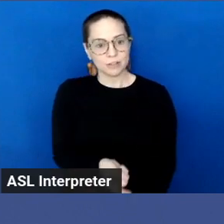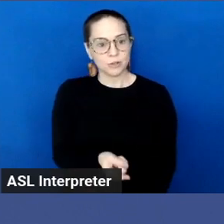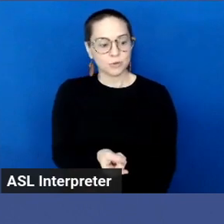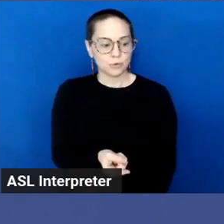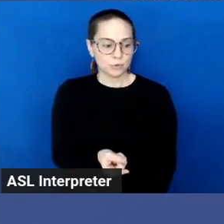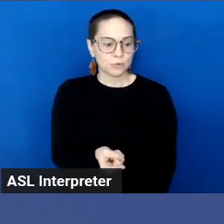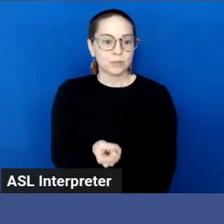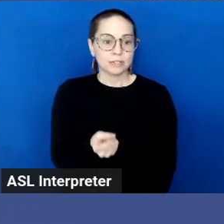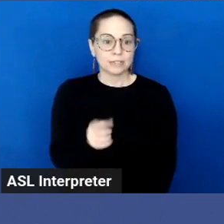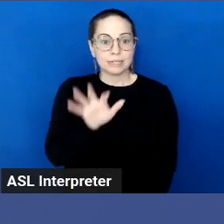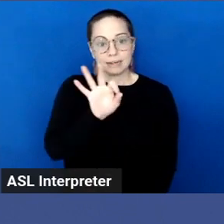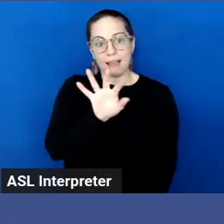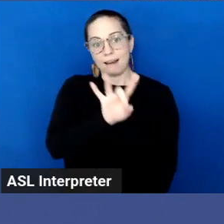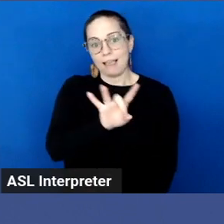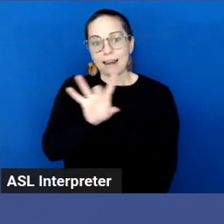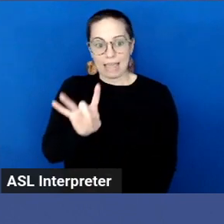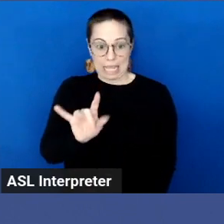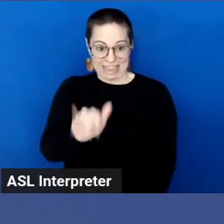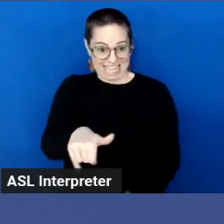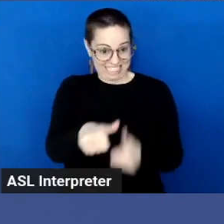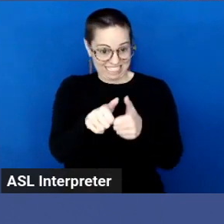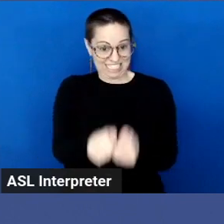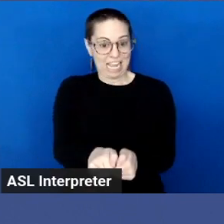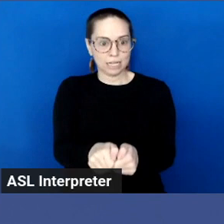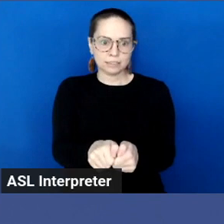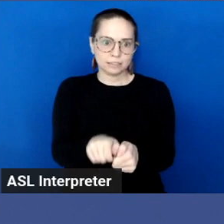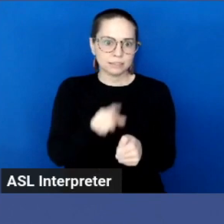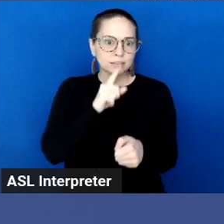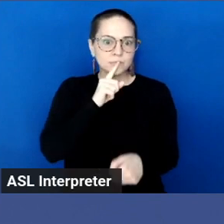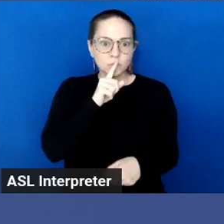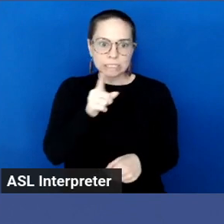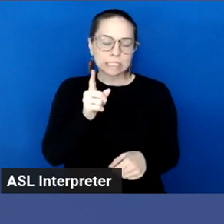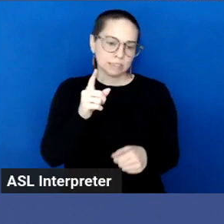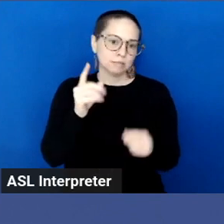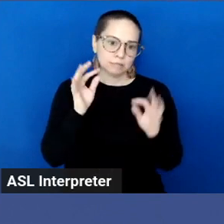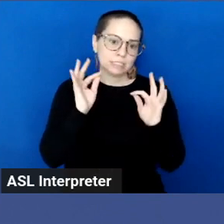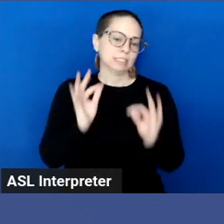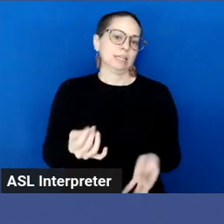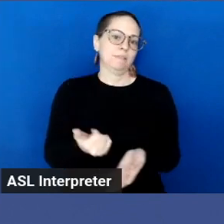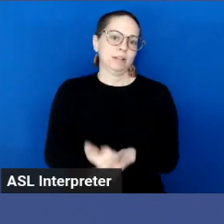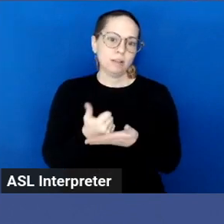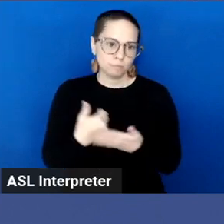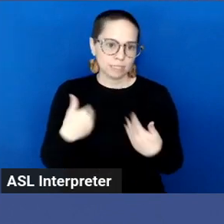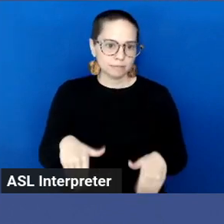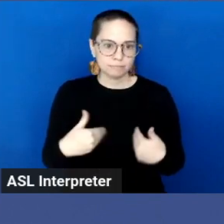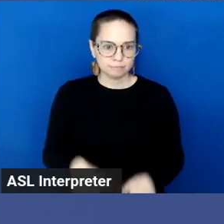the 988, that text, has definitely been a huge support of mine.